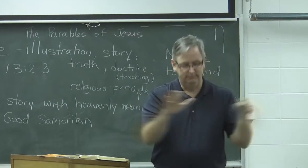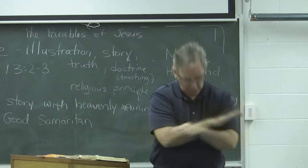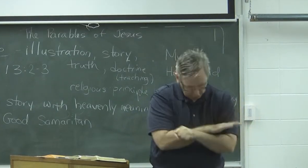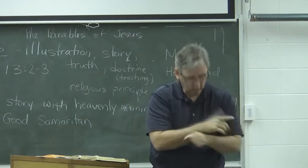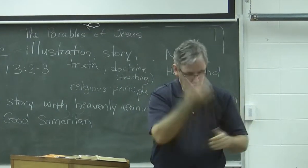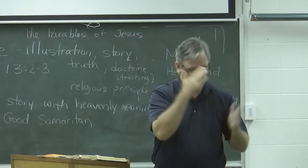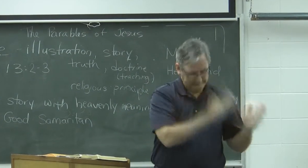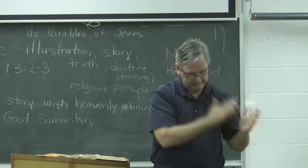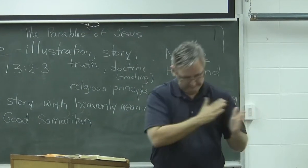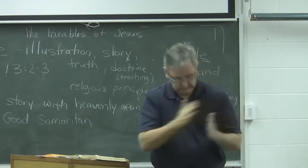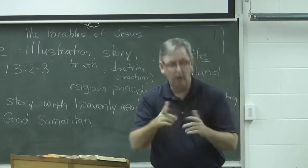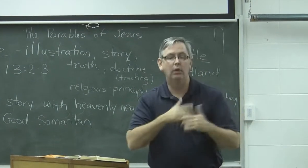and he was all the way through.